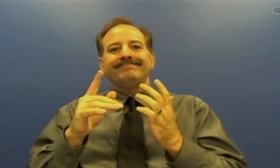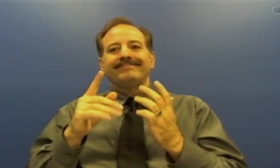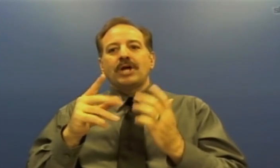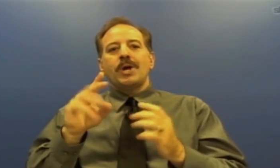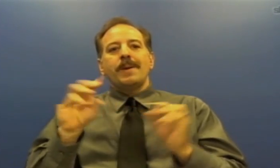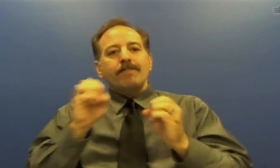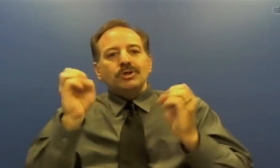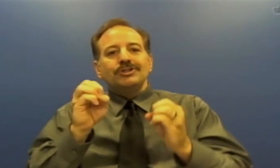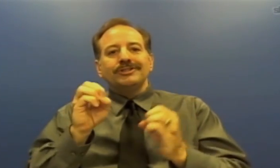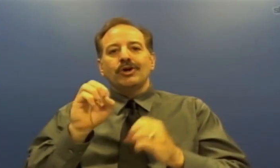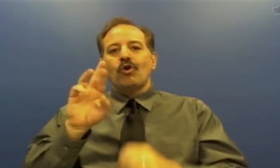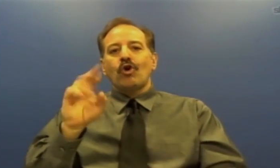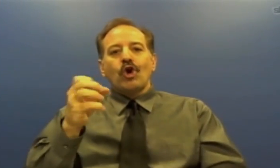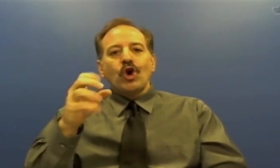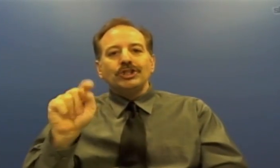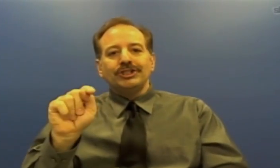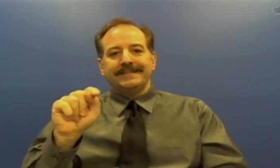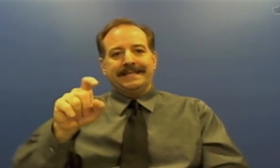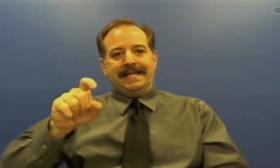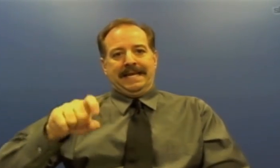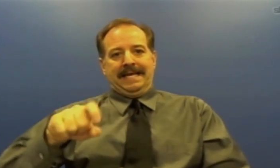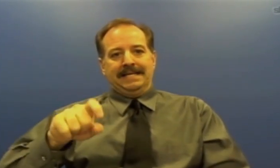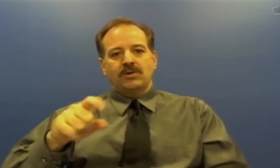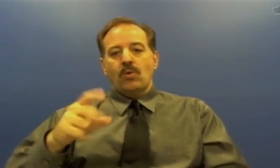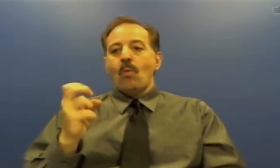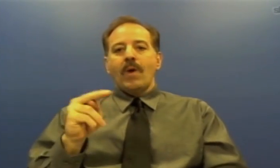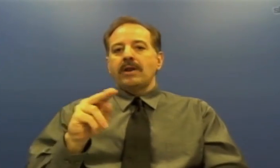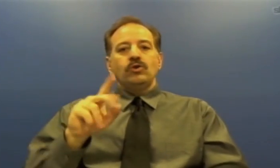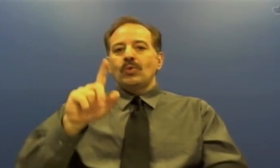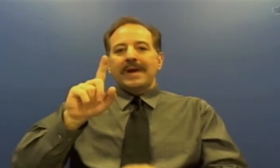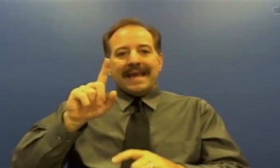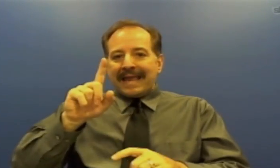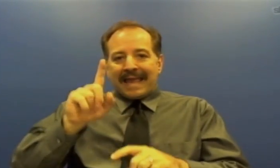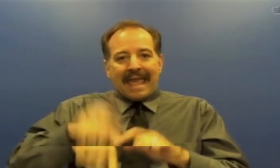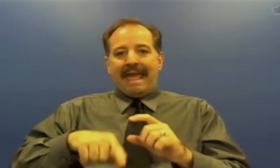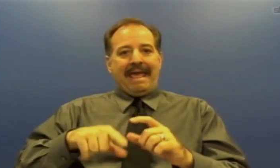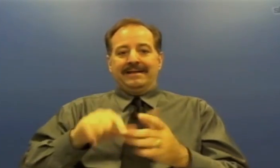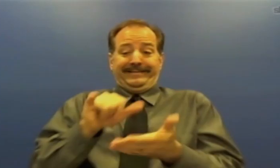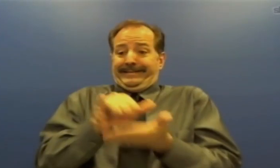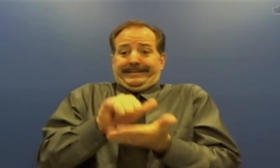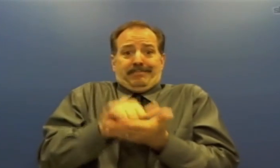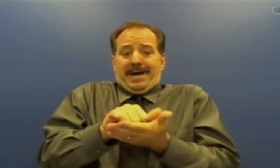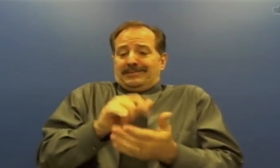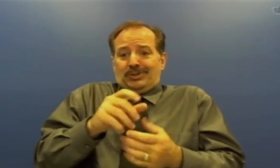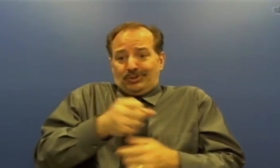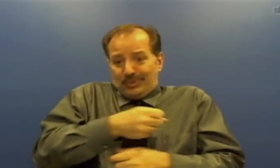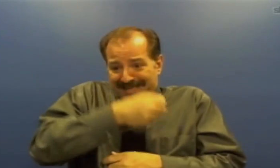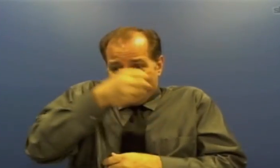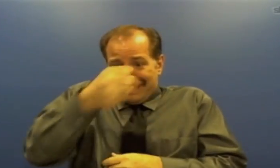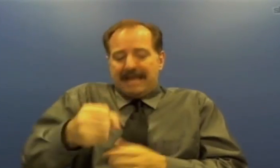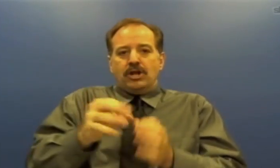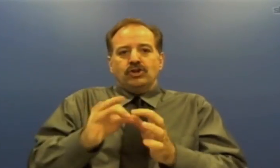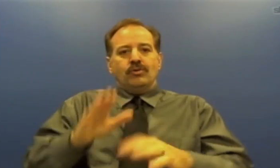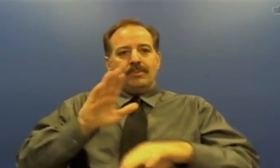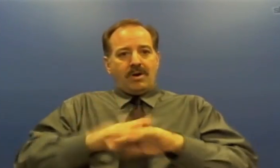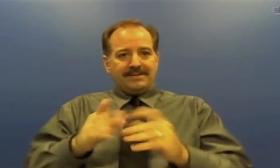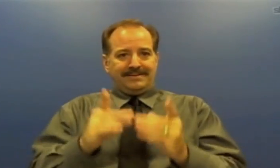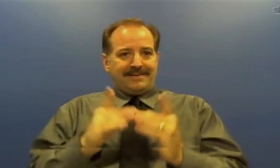respond to those emergency kinds of situations or urgent need situations when you physically cannot put